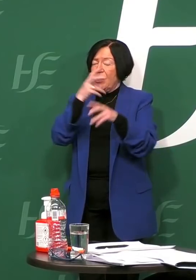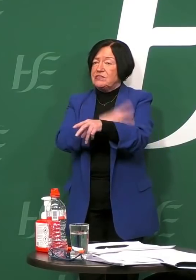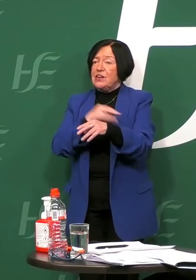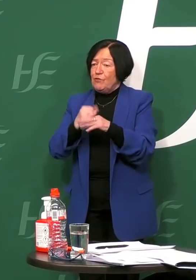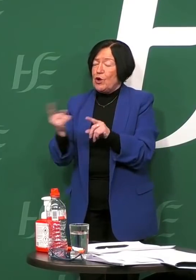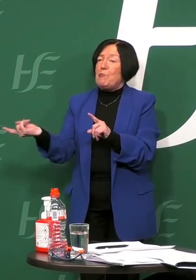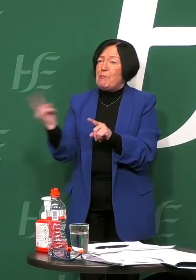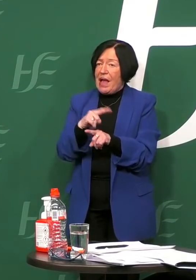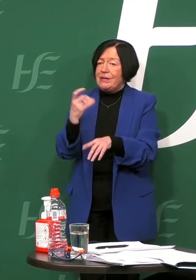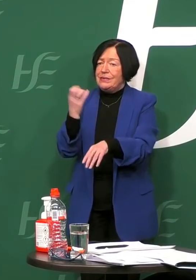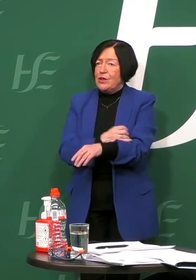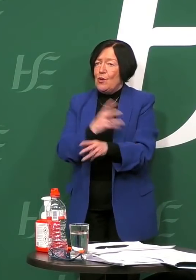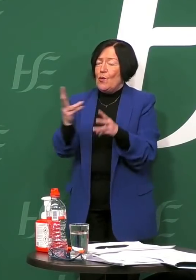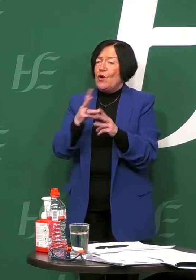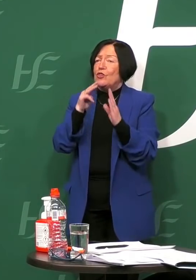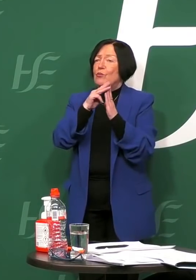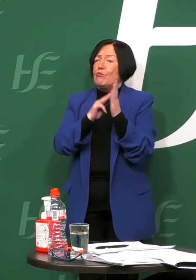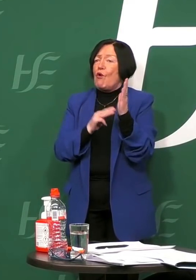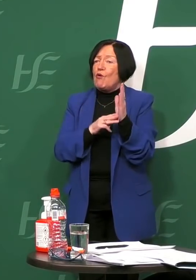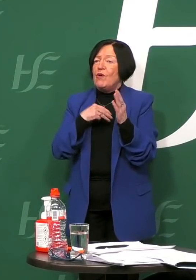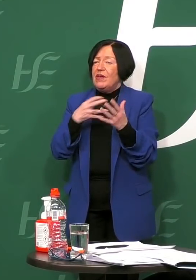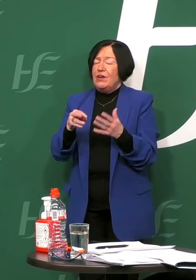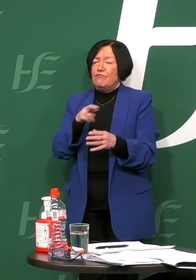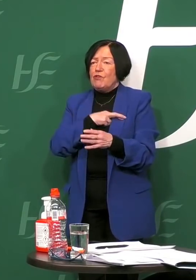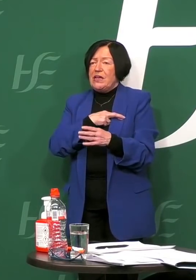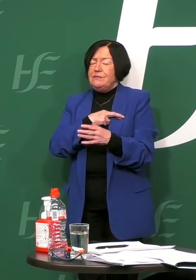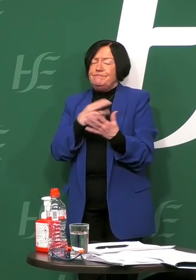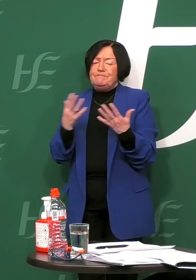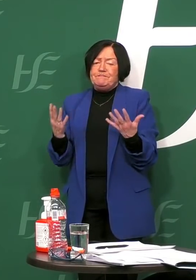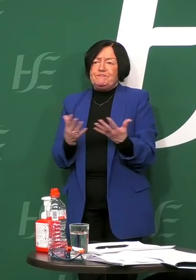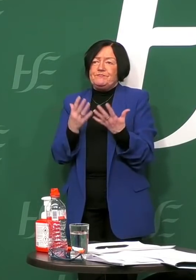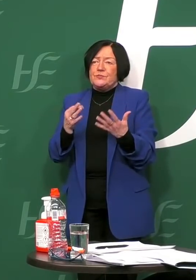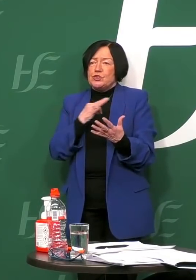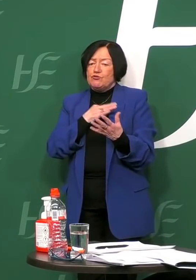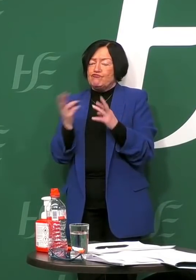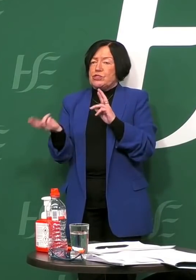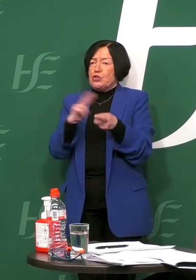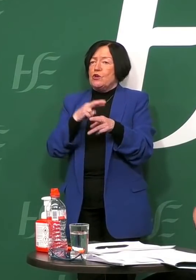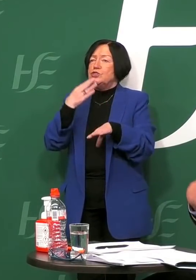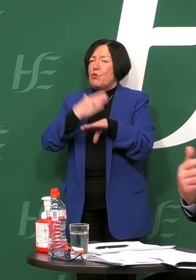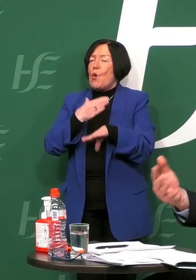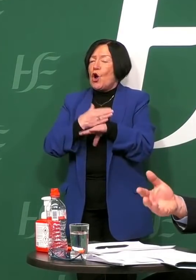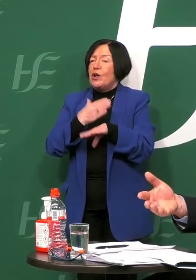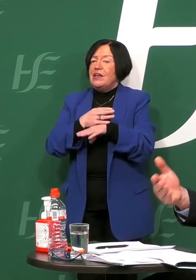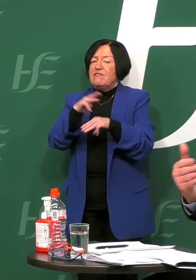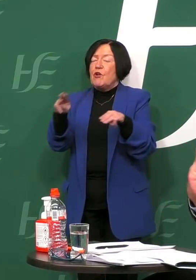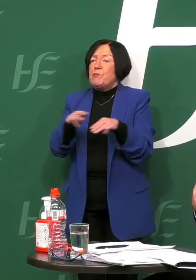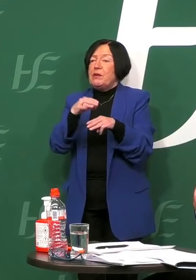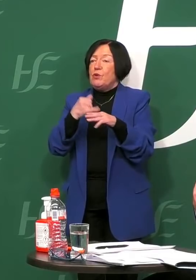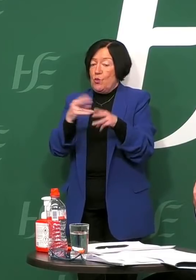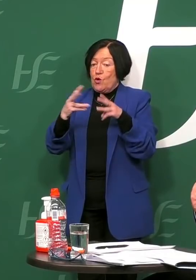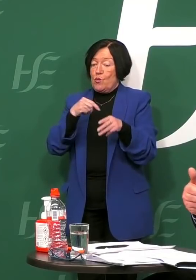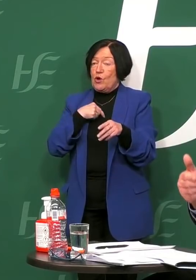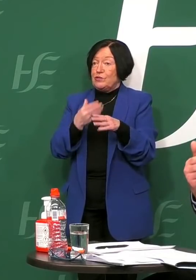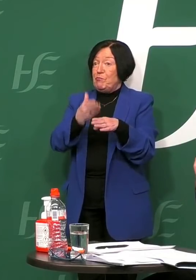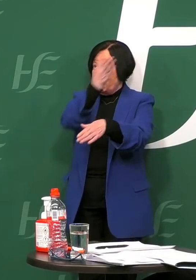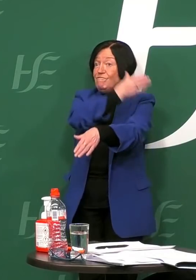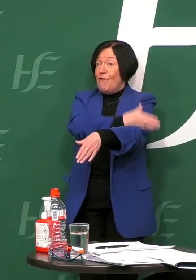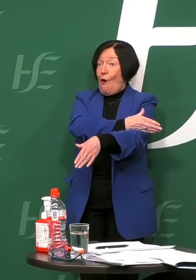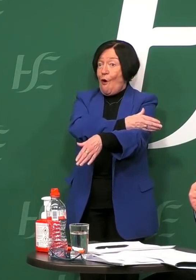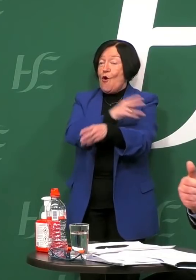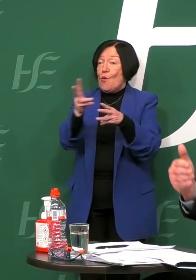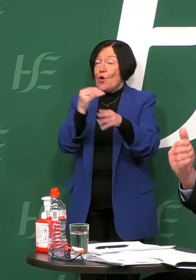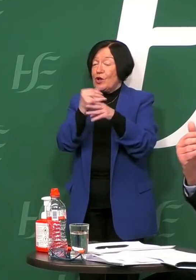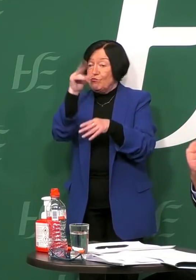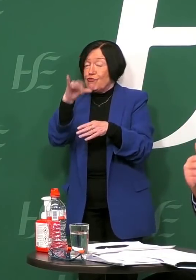in and who continue to work with the programme. We've had a really good return to work, for want of a better word, from people who worked with us previously, worked